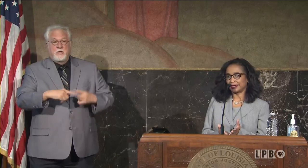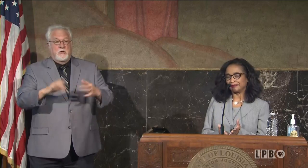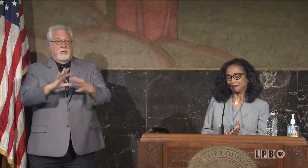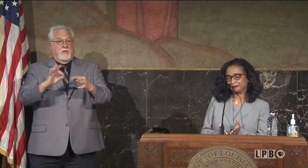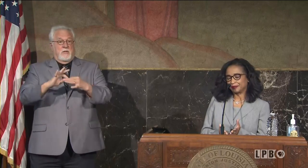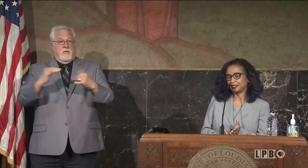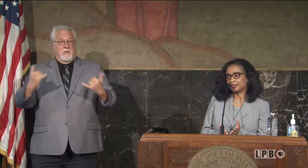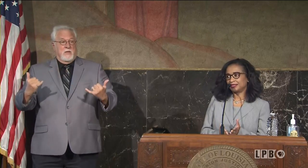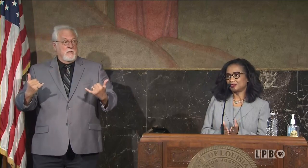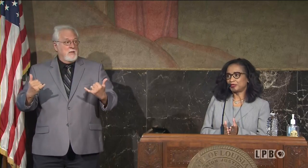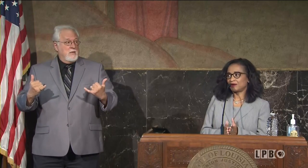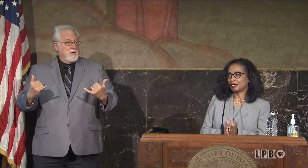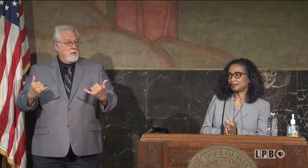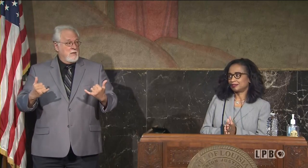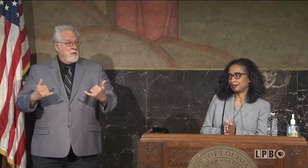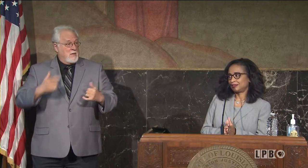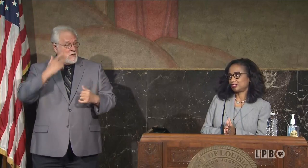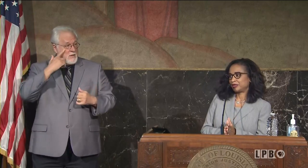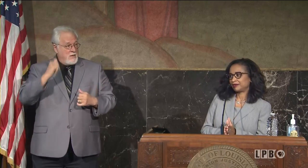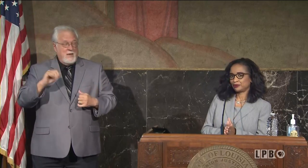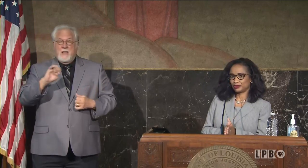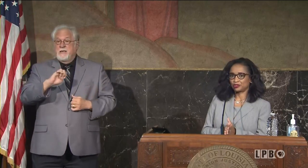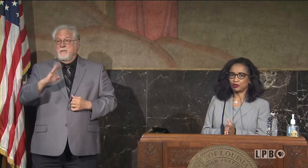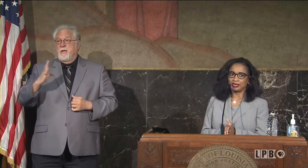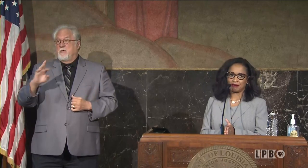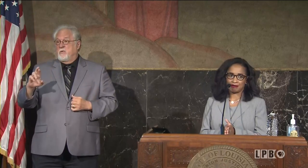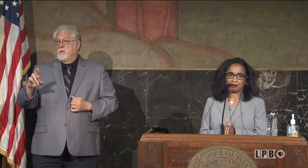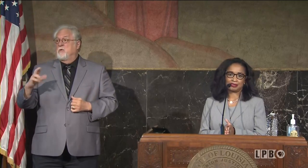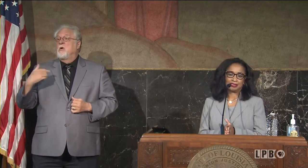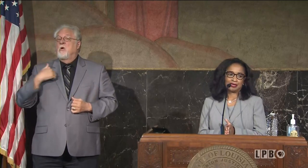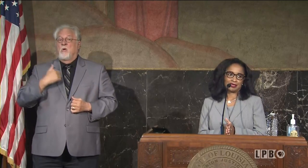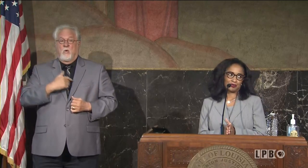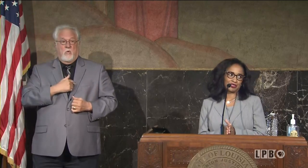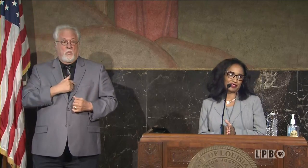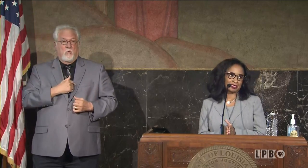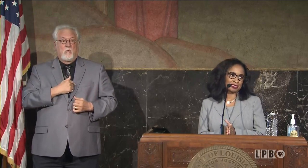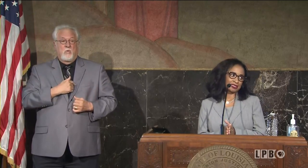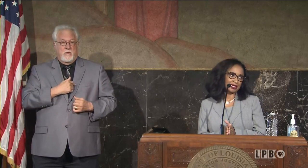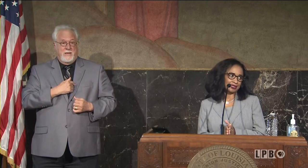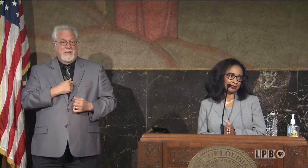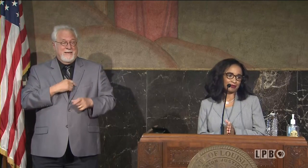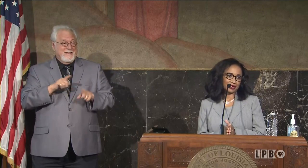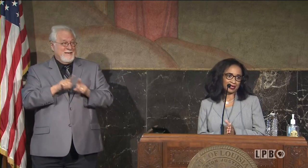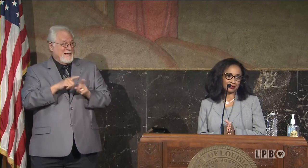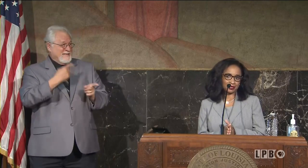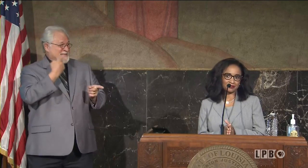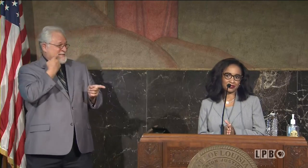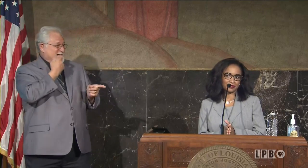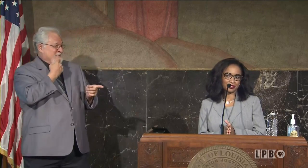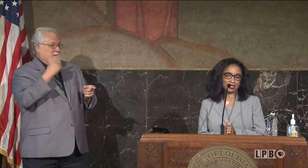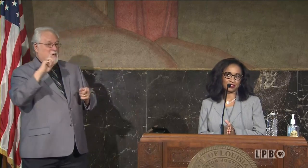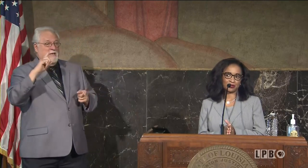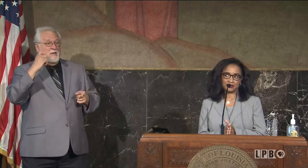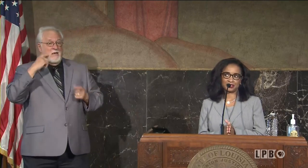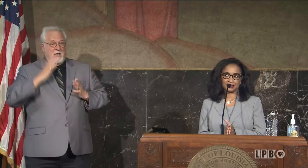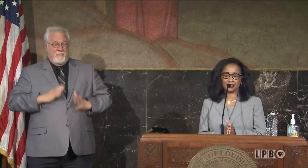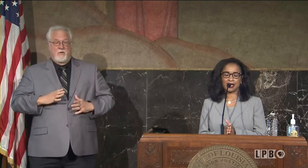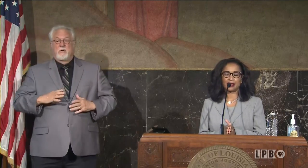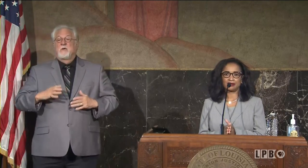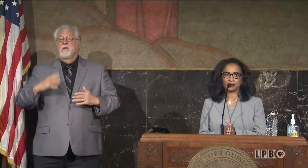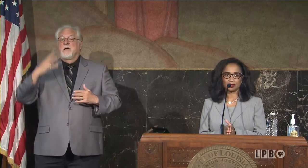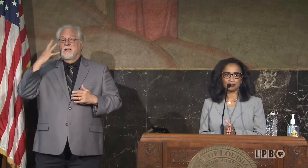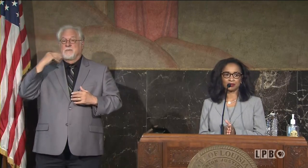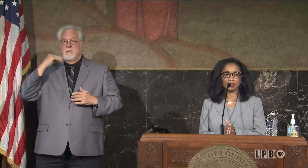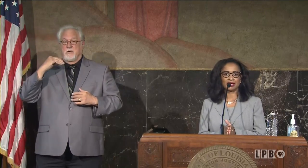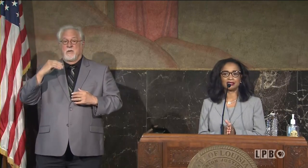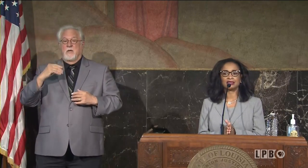here today is because in East Baton Rouge, we are, as previously stated by our governor, experiencing